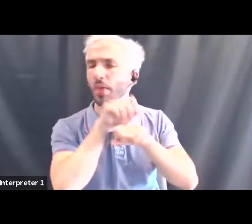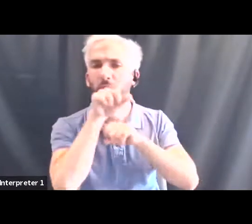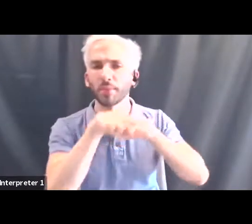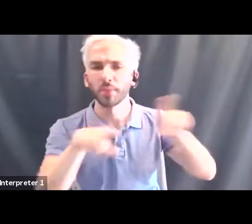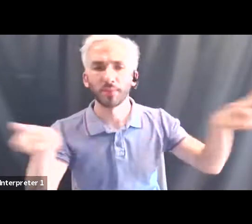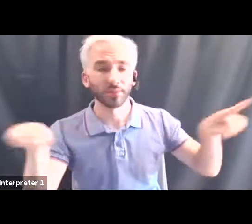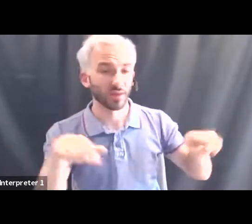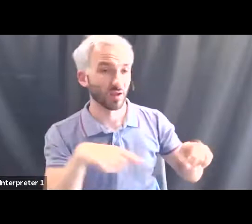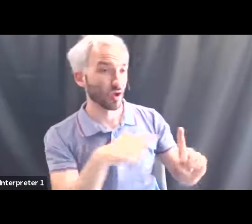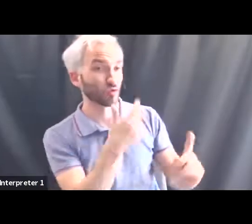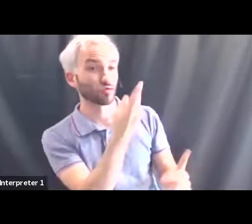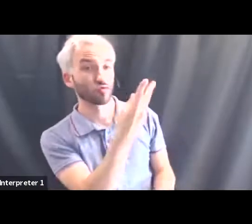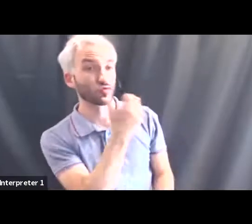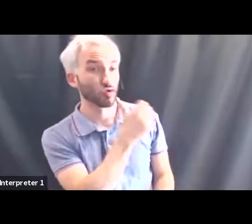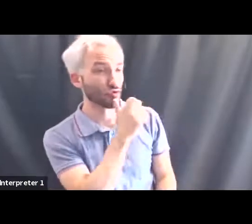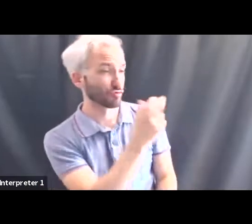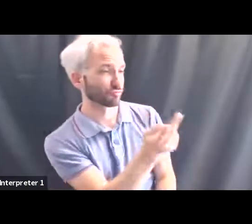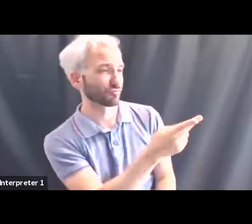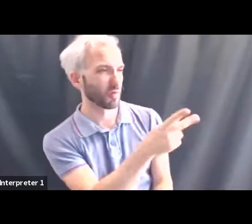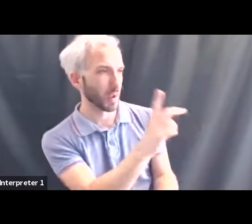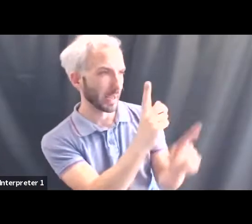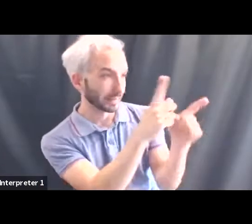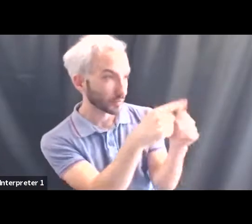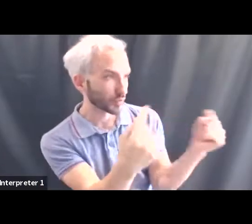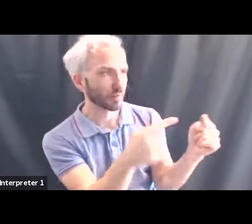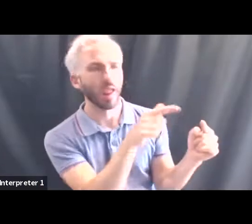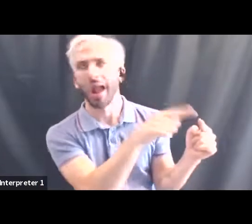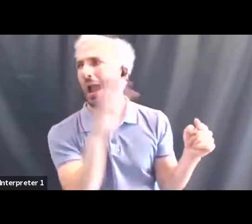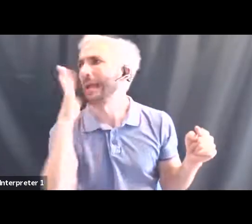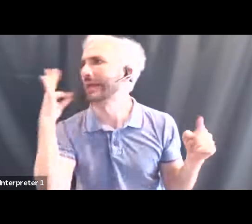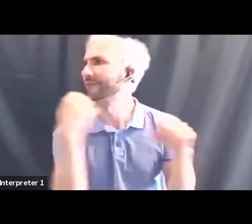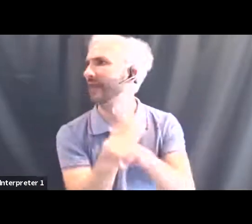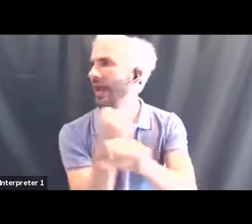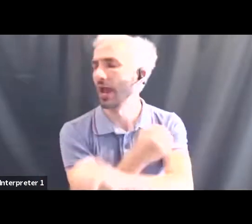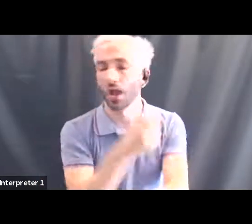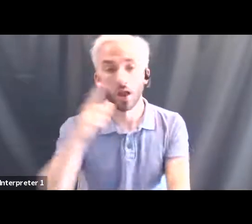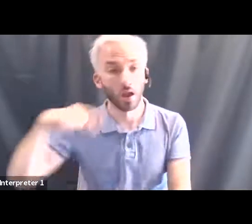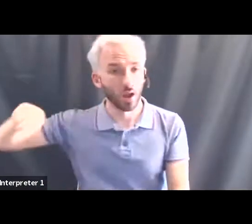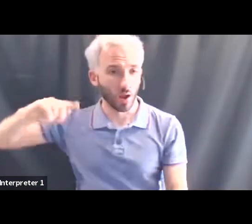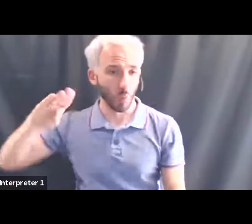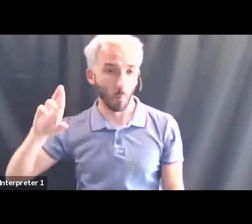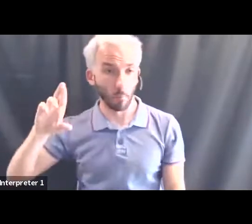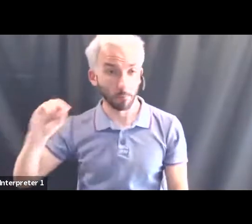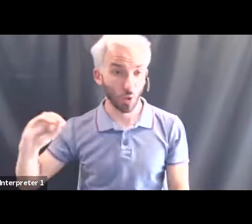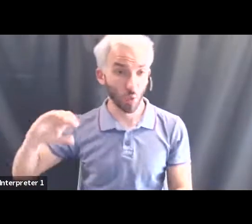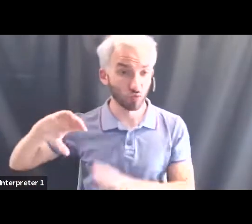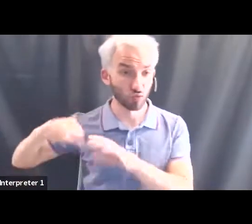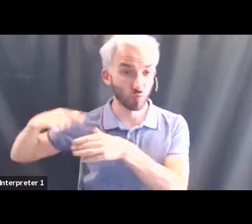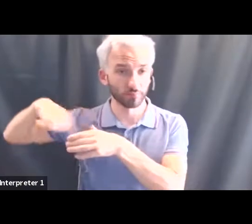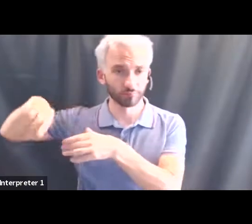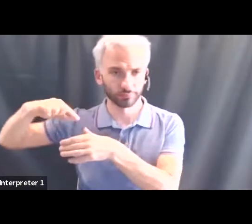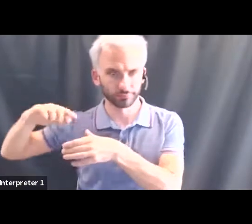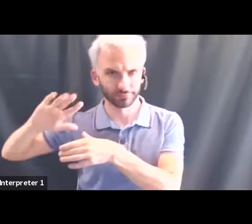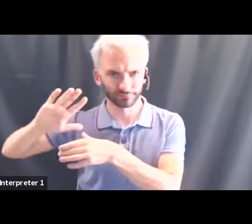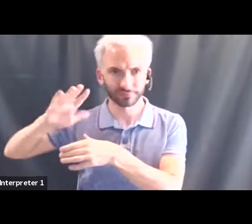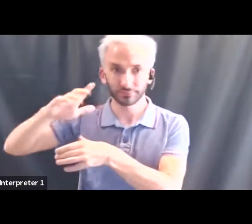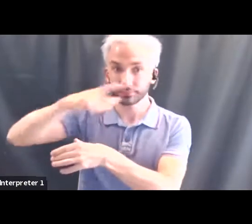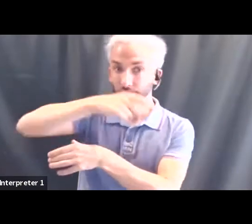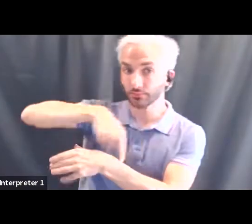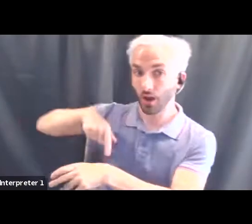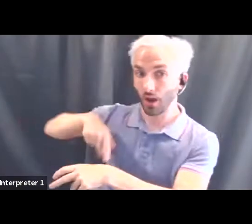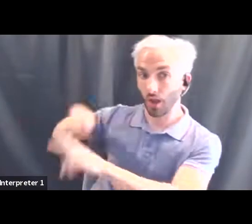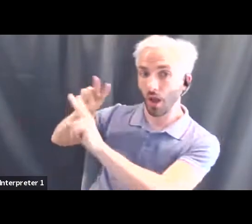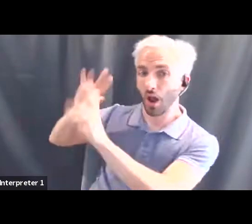disagreement between two girls a catfight. Boys and their bro groups, which by the way, were heralded for having